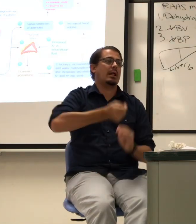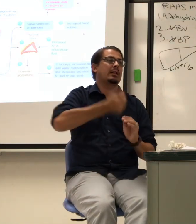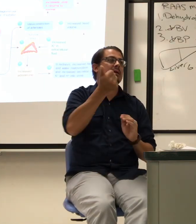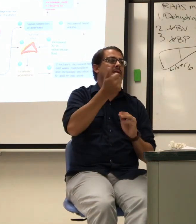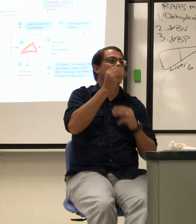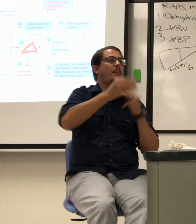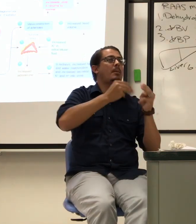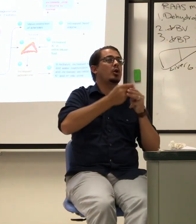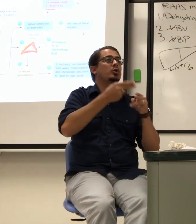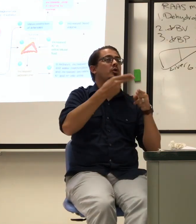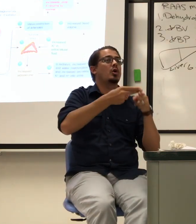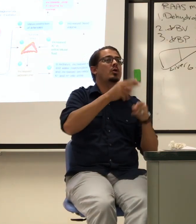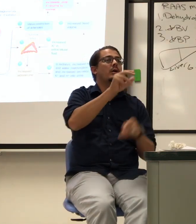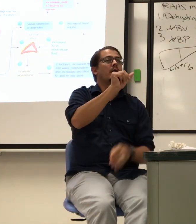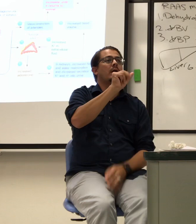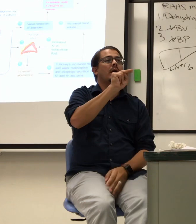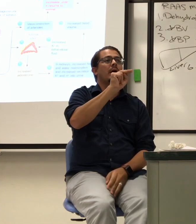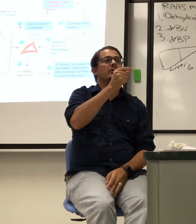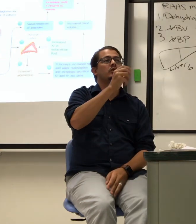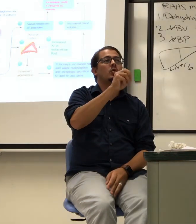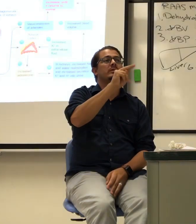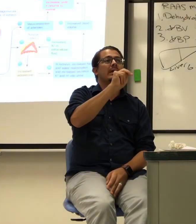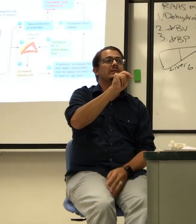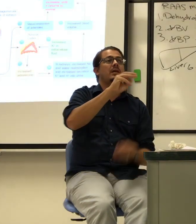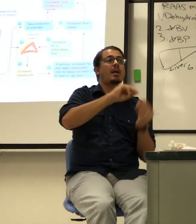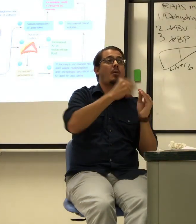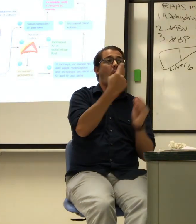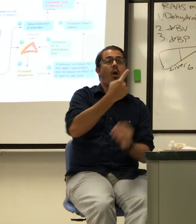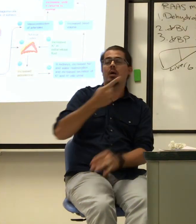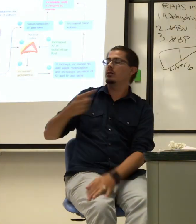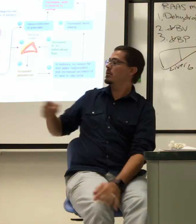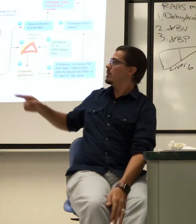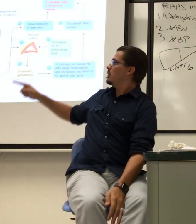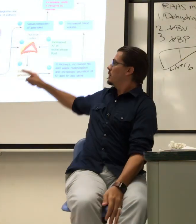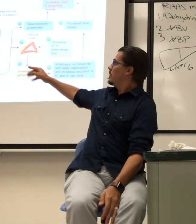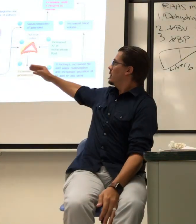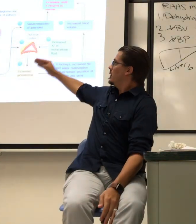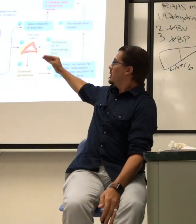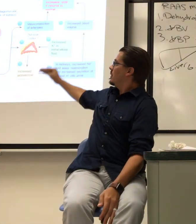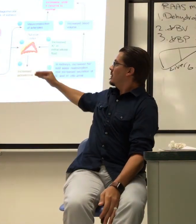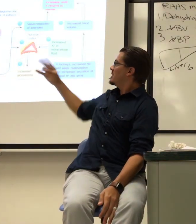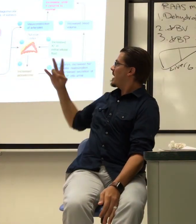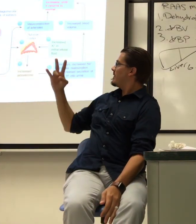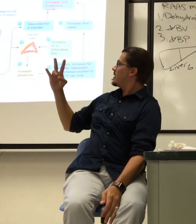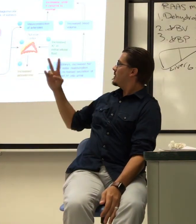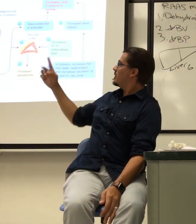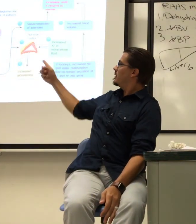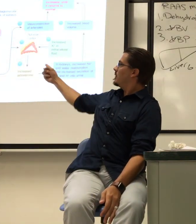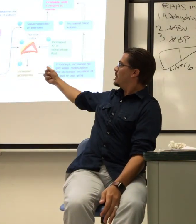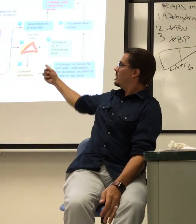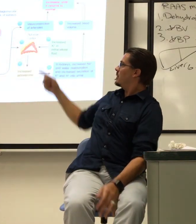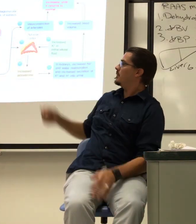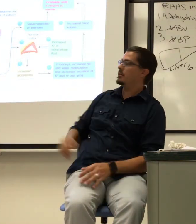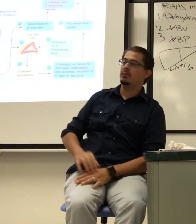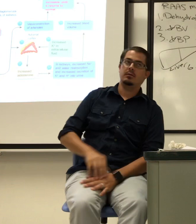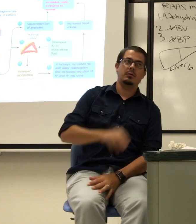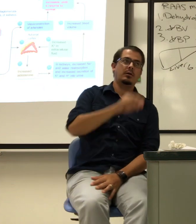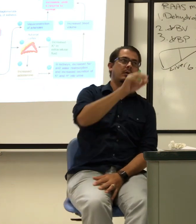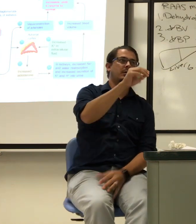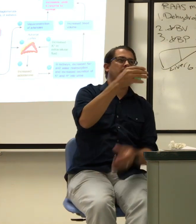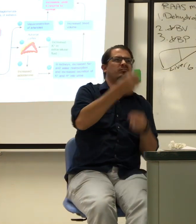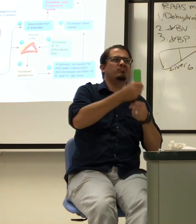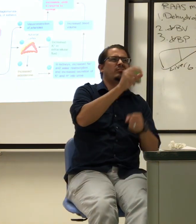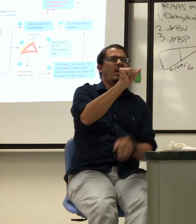into a molecule called angiotensin 1, number 7. I'll just abbreviate it ANG1 for